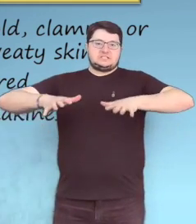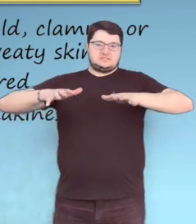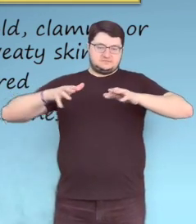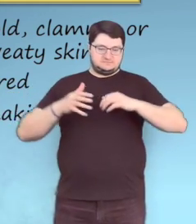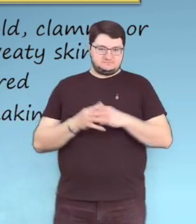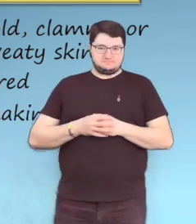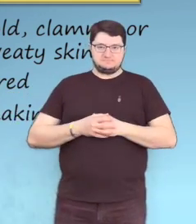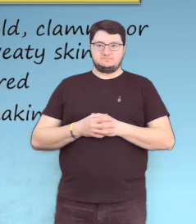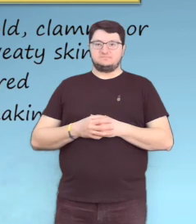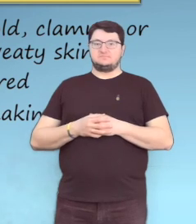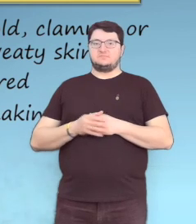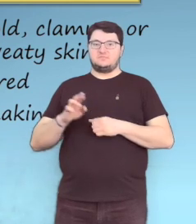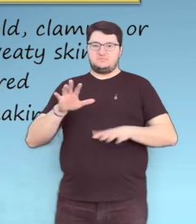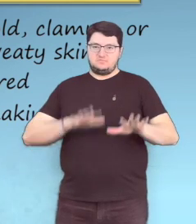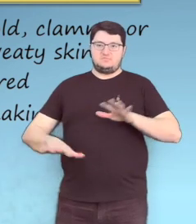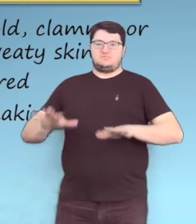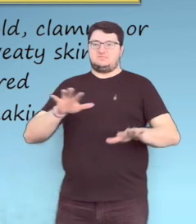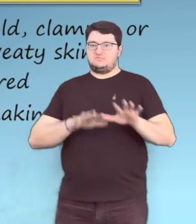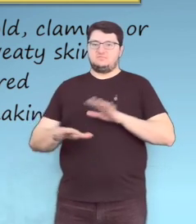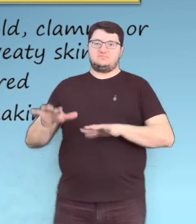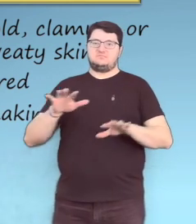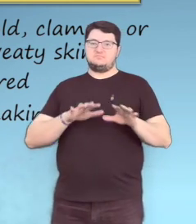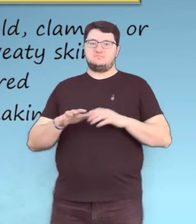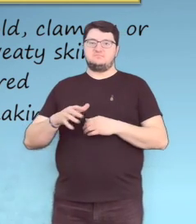Shakiness or lack of coordination